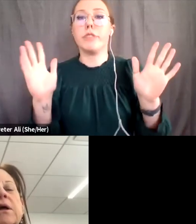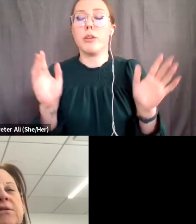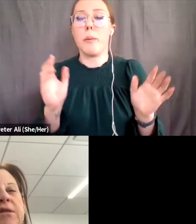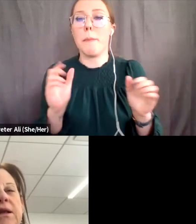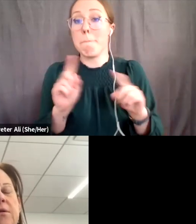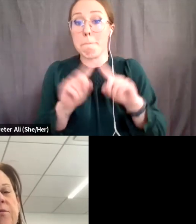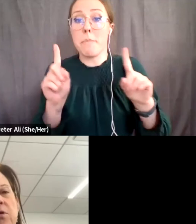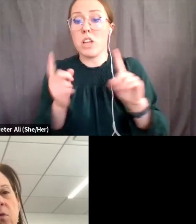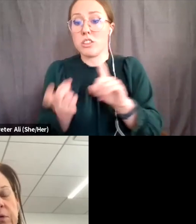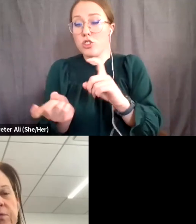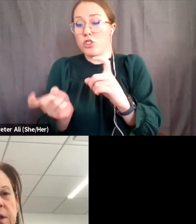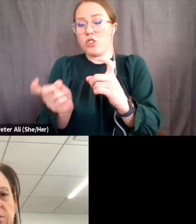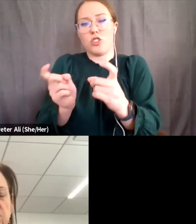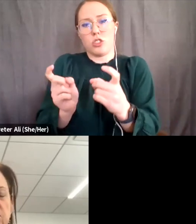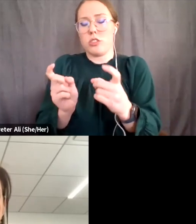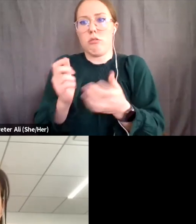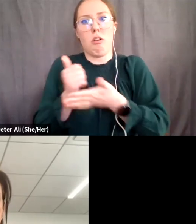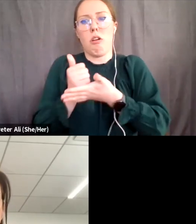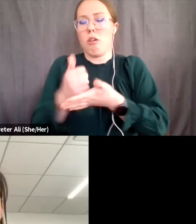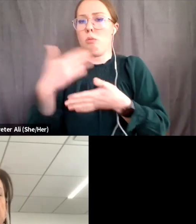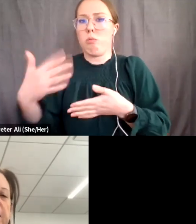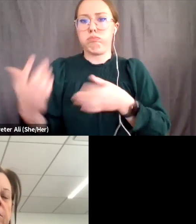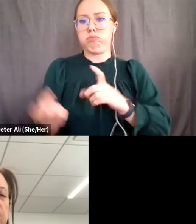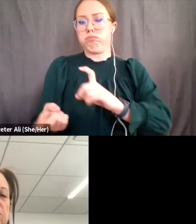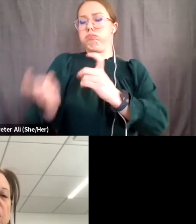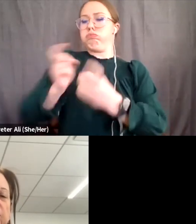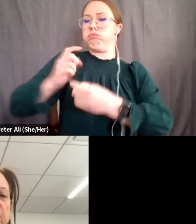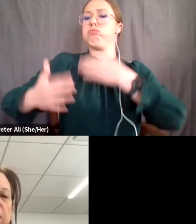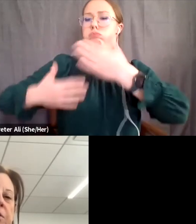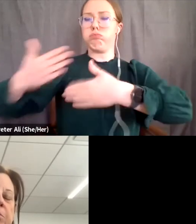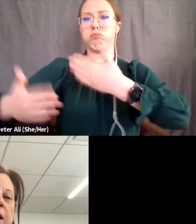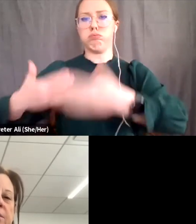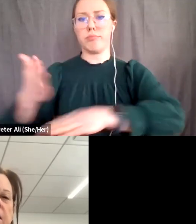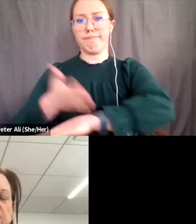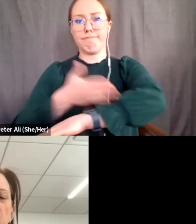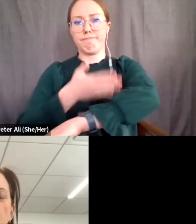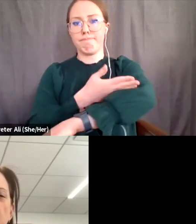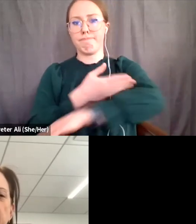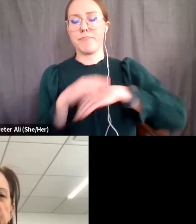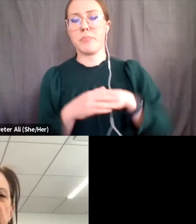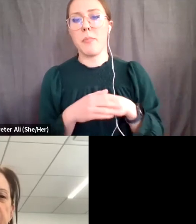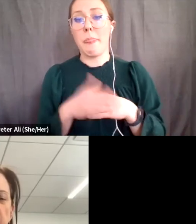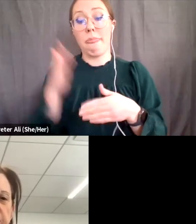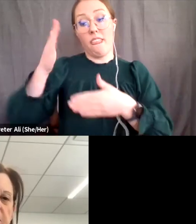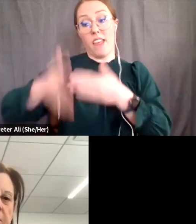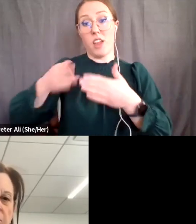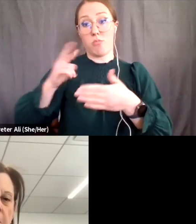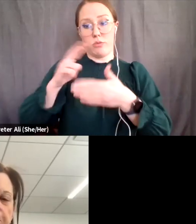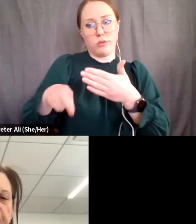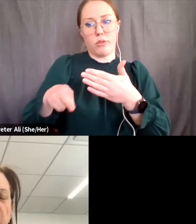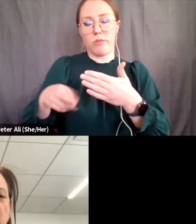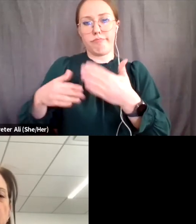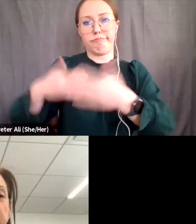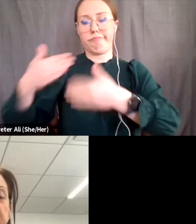fundamental in setting a different course for the institution. The end result of the process was